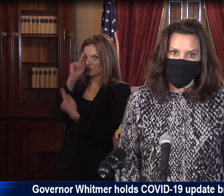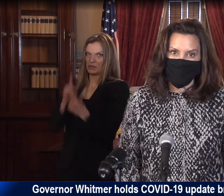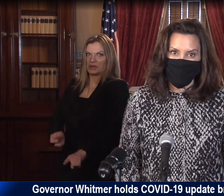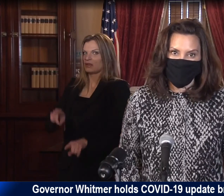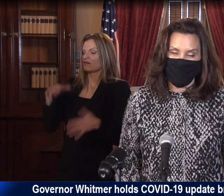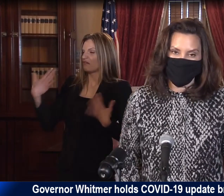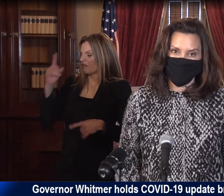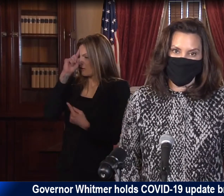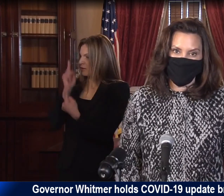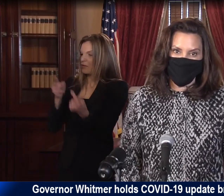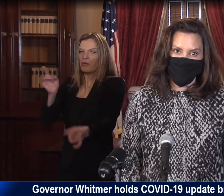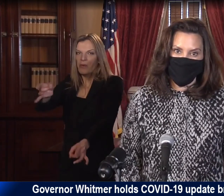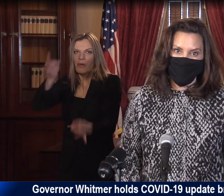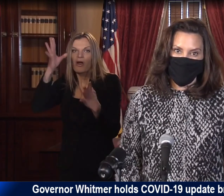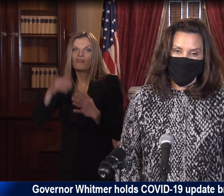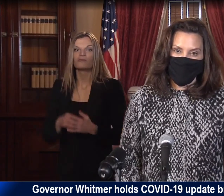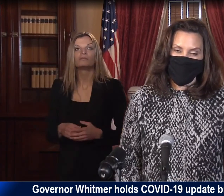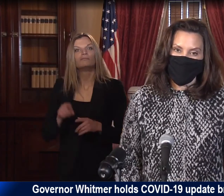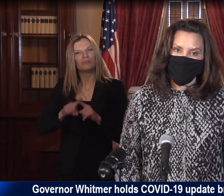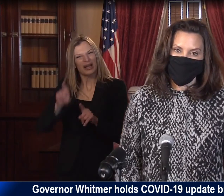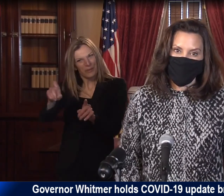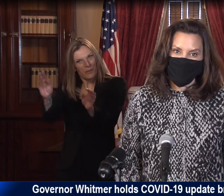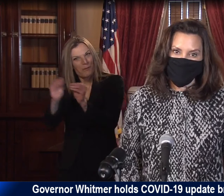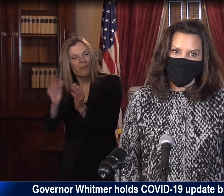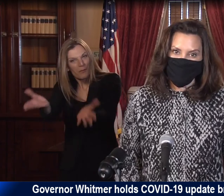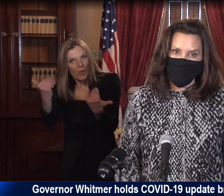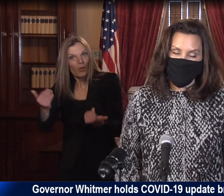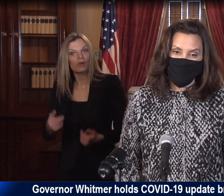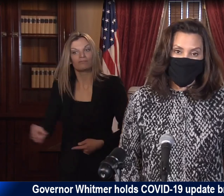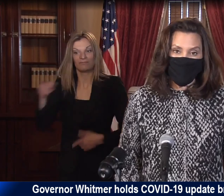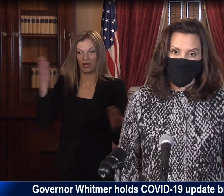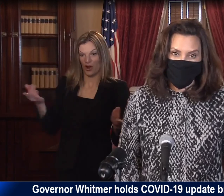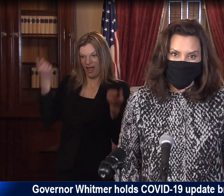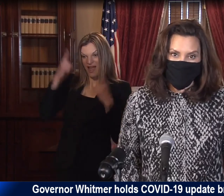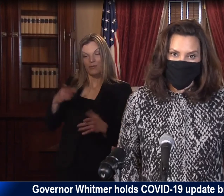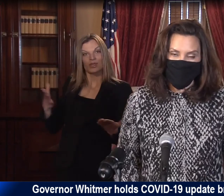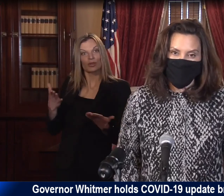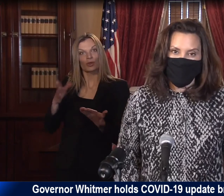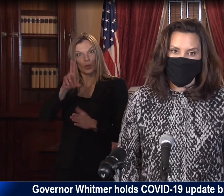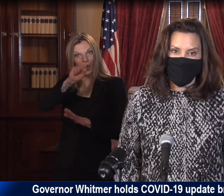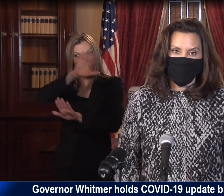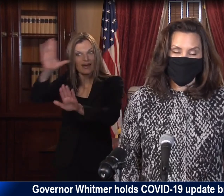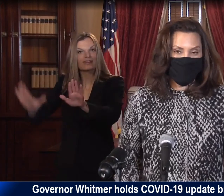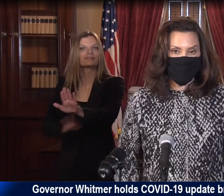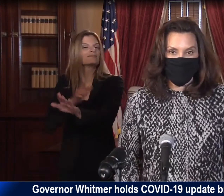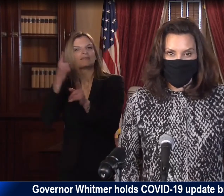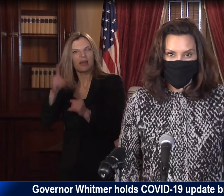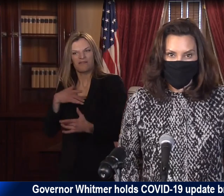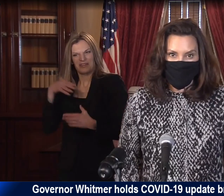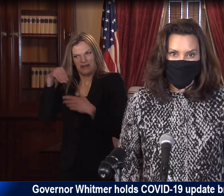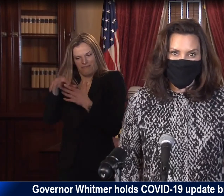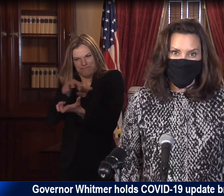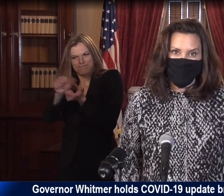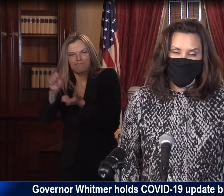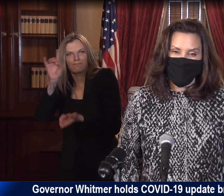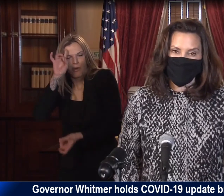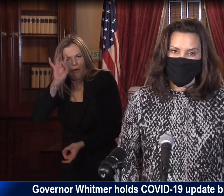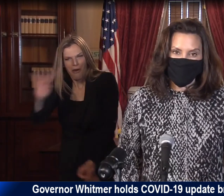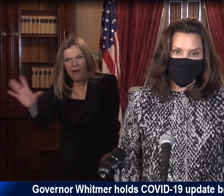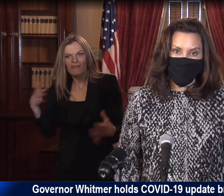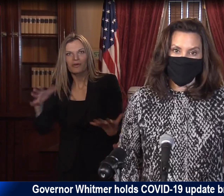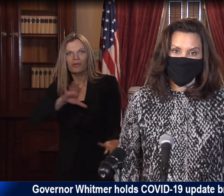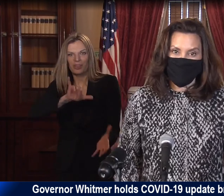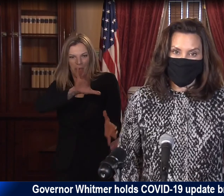domestic terrorism will not stand. Whether it is directed at a governor or Dr. Fauci